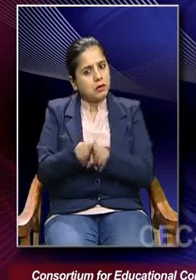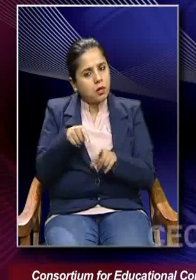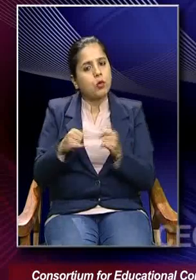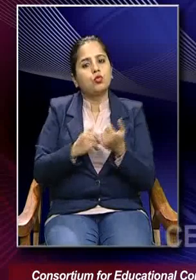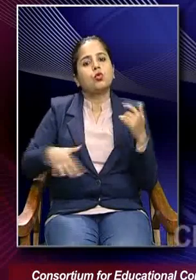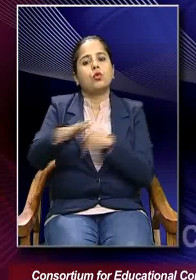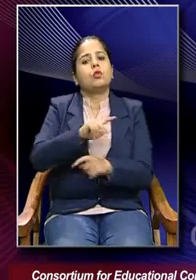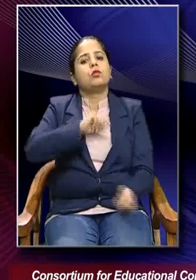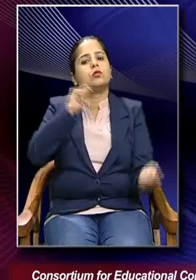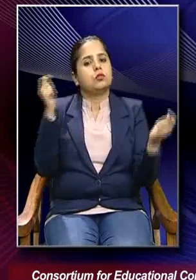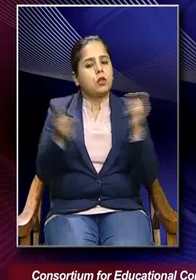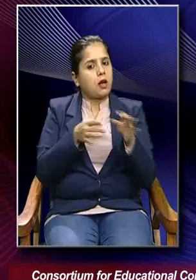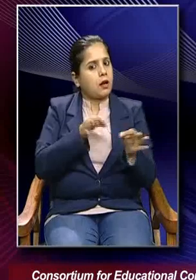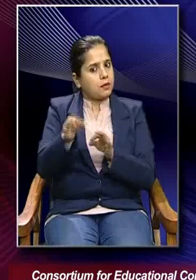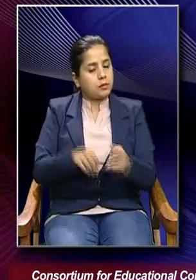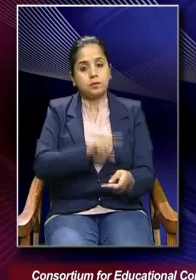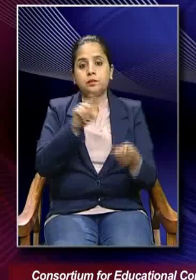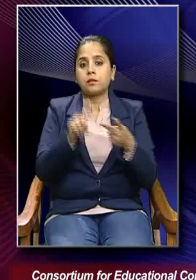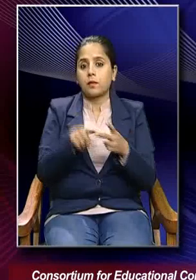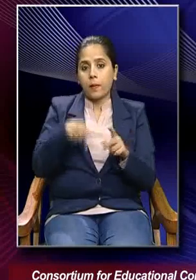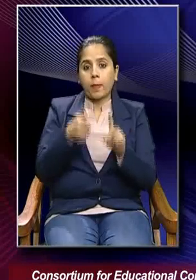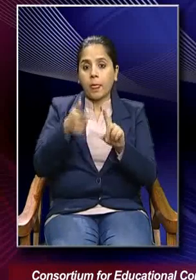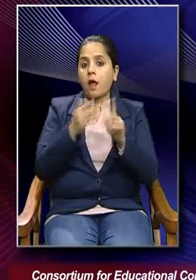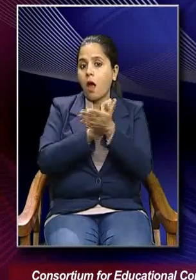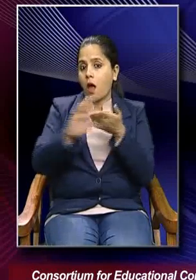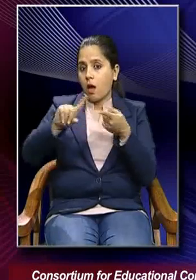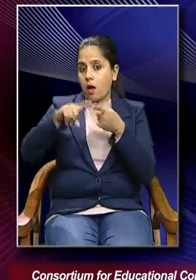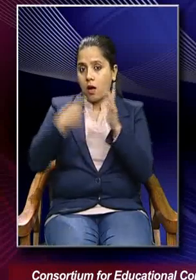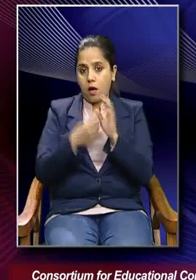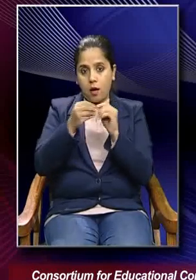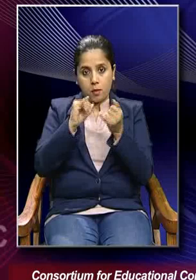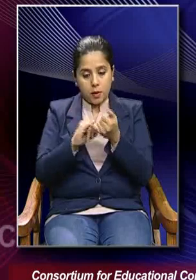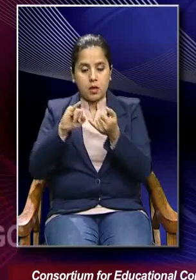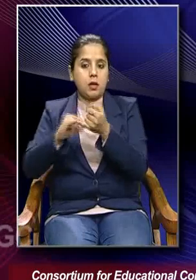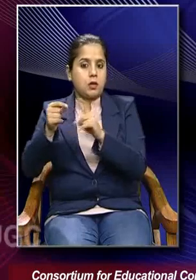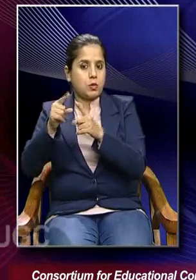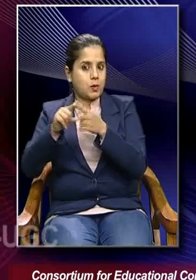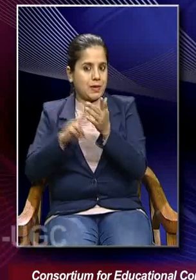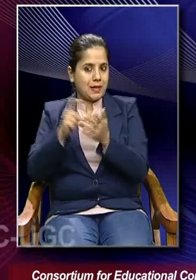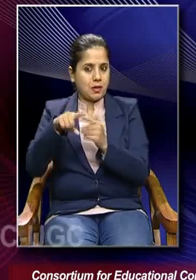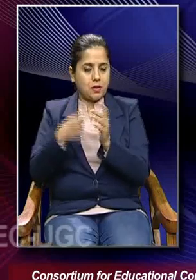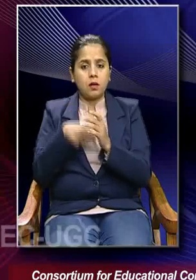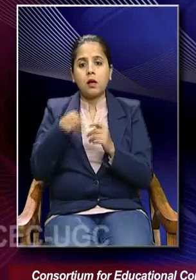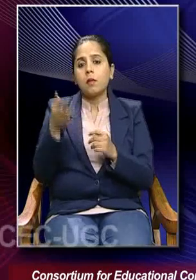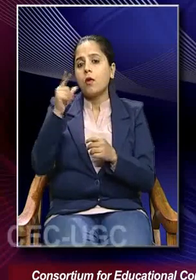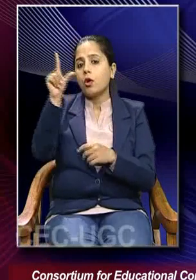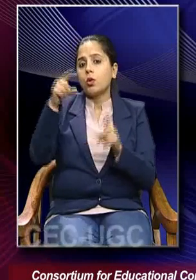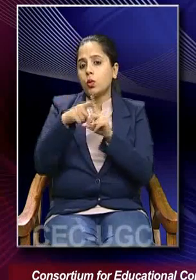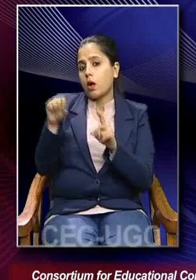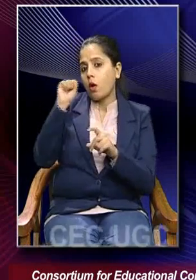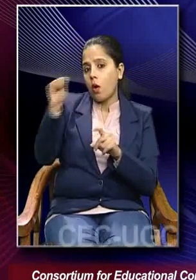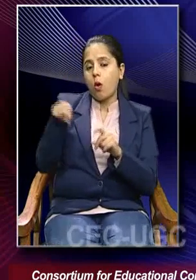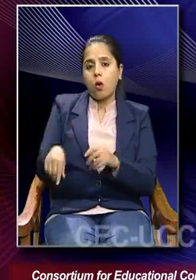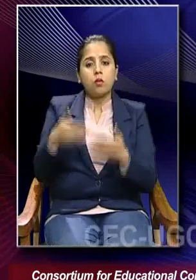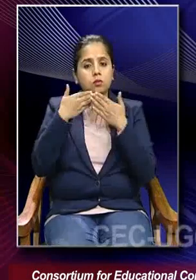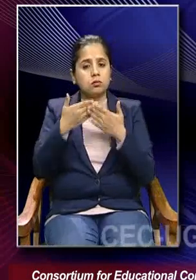change. The next thinker is Herbert Spencer. Now, Herbert Spencer was a British scholar and he is known